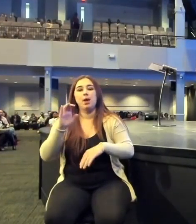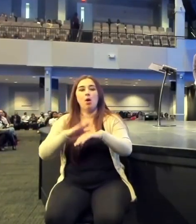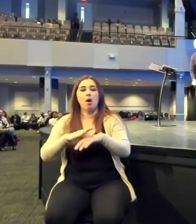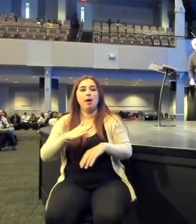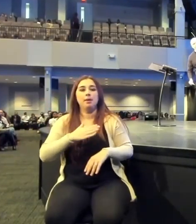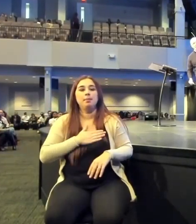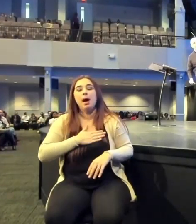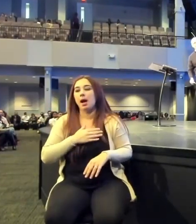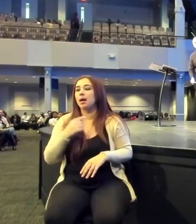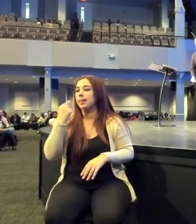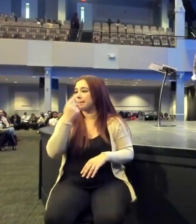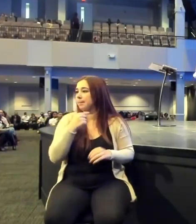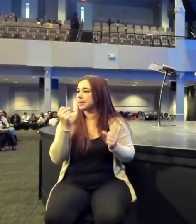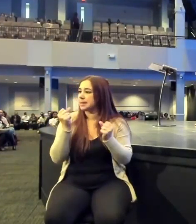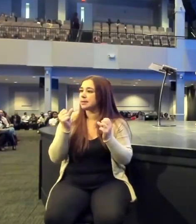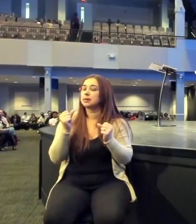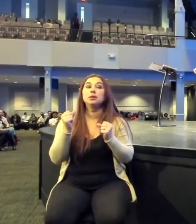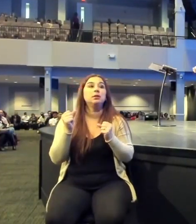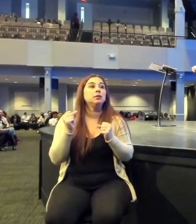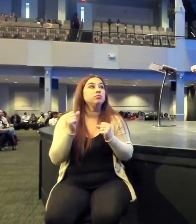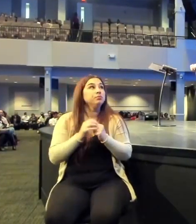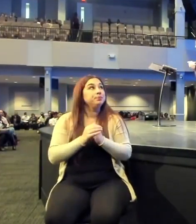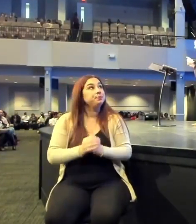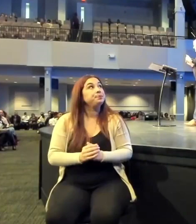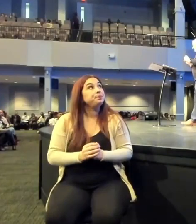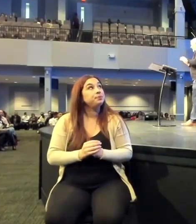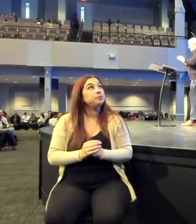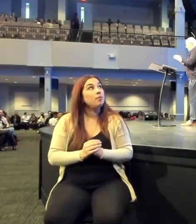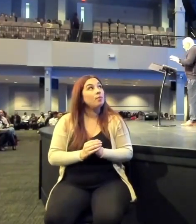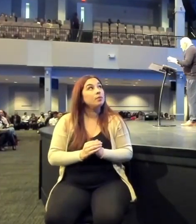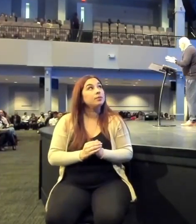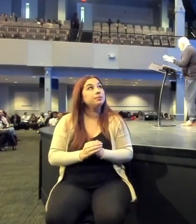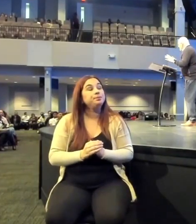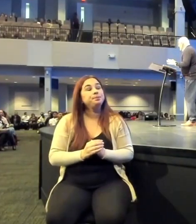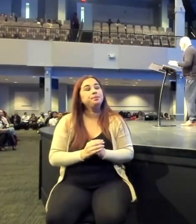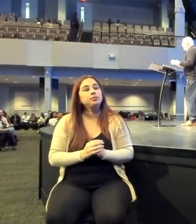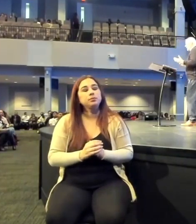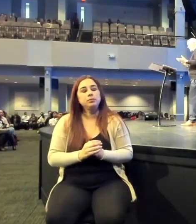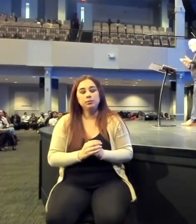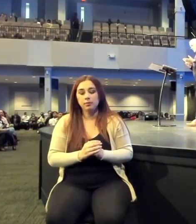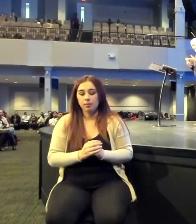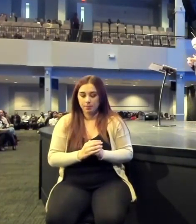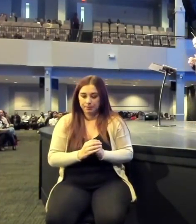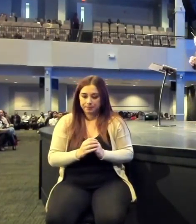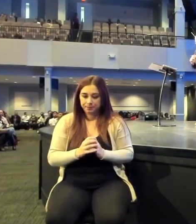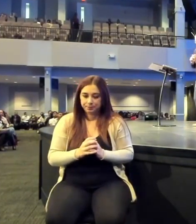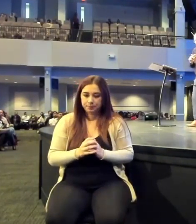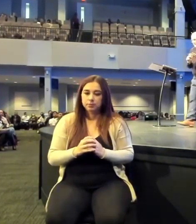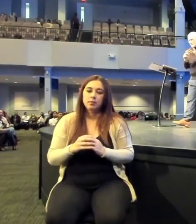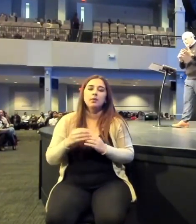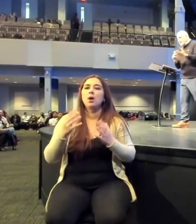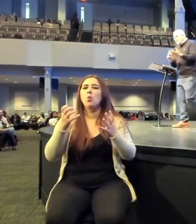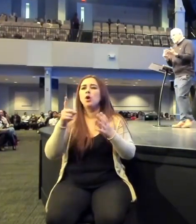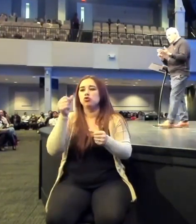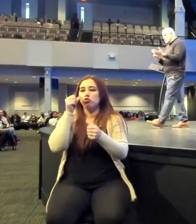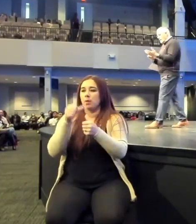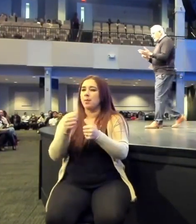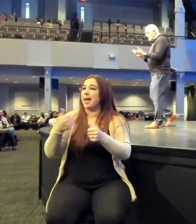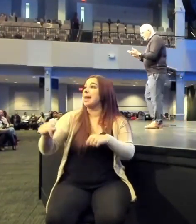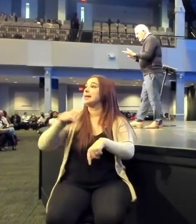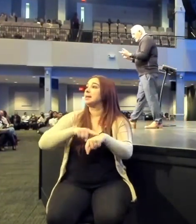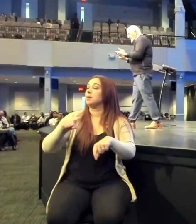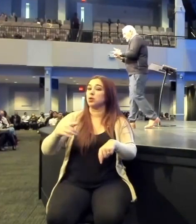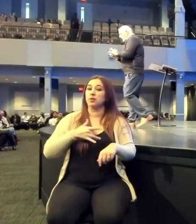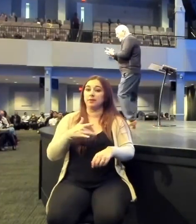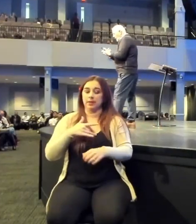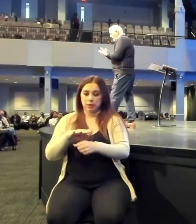on my lips. Here's the thing I want to mention here in this regard. Number one, remember this. Anytime you're